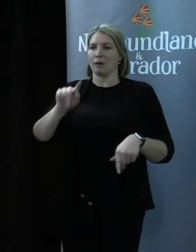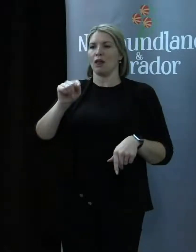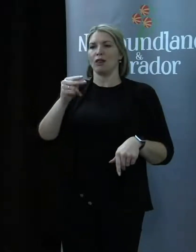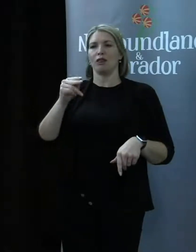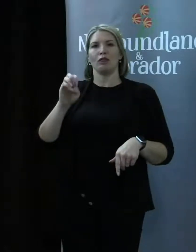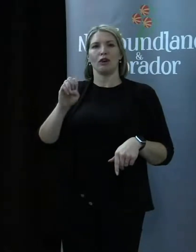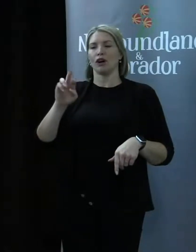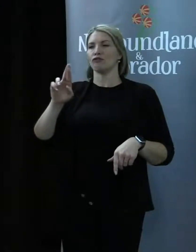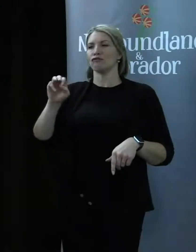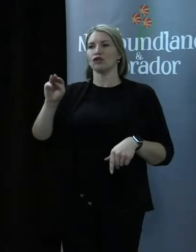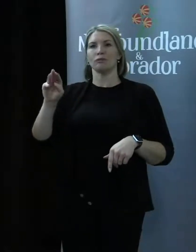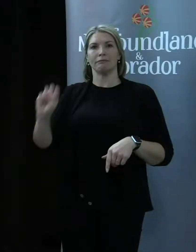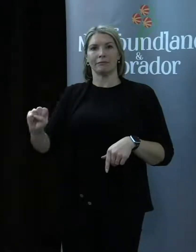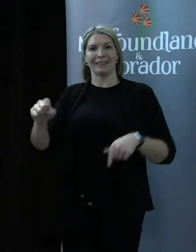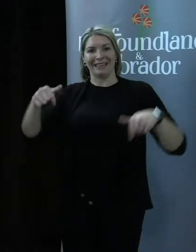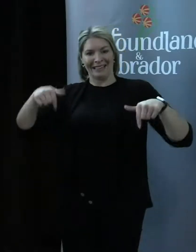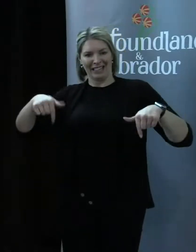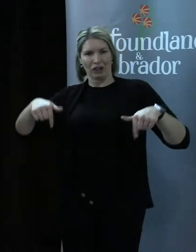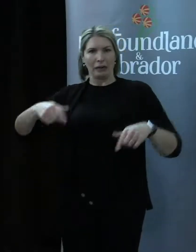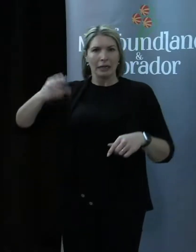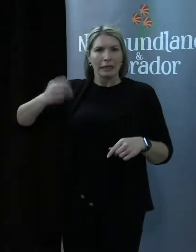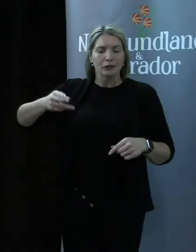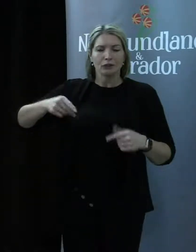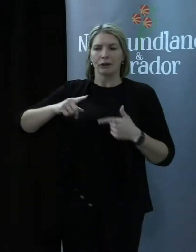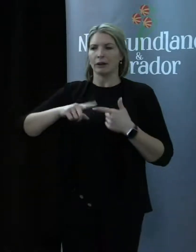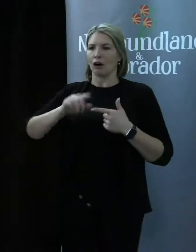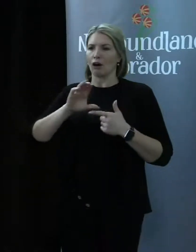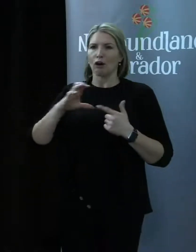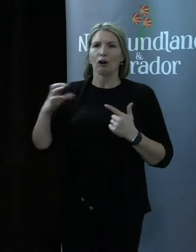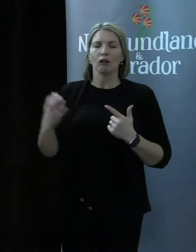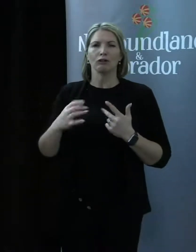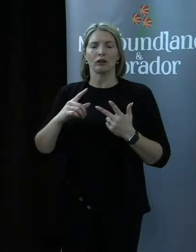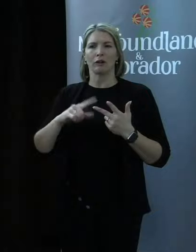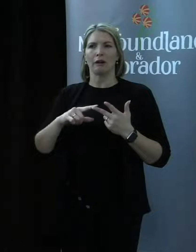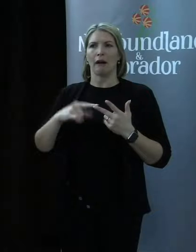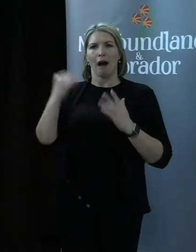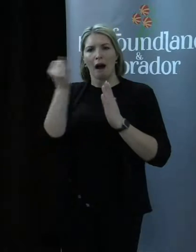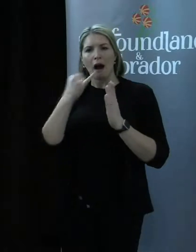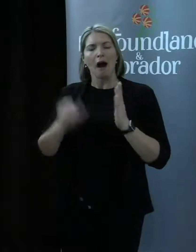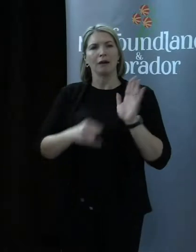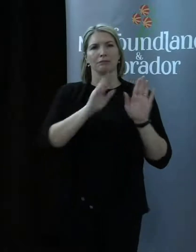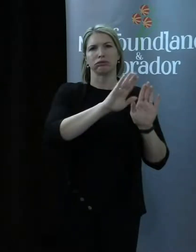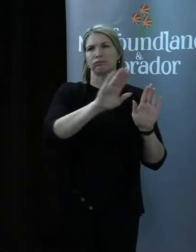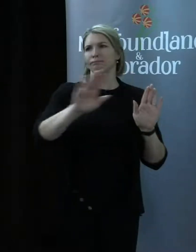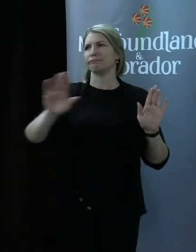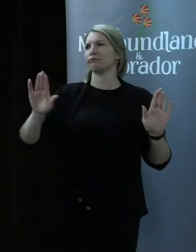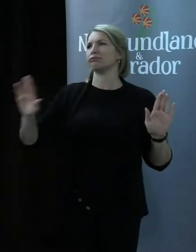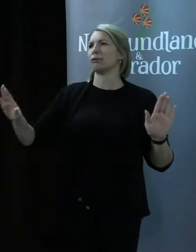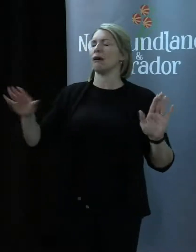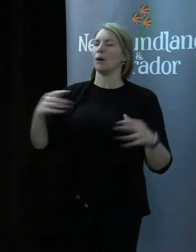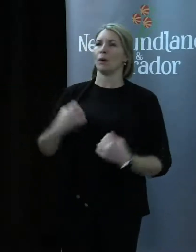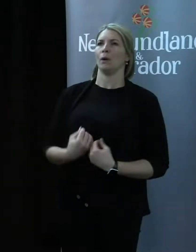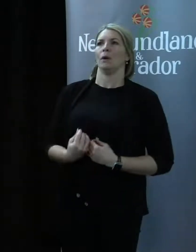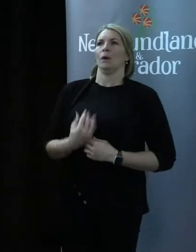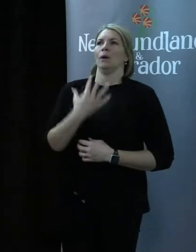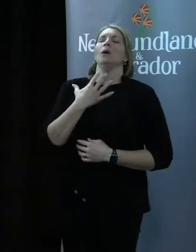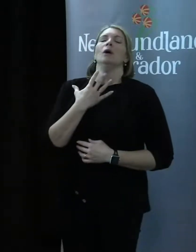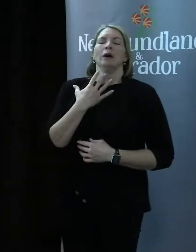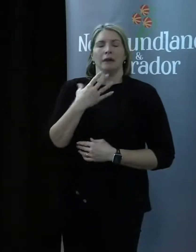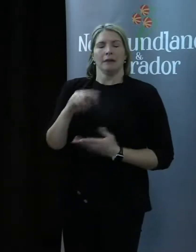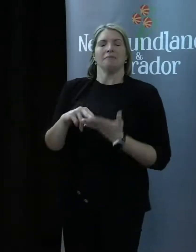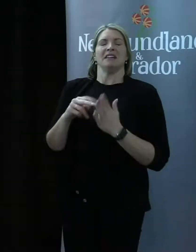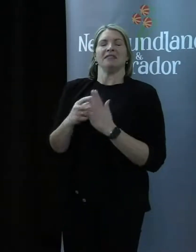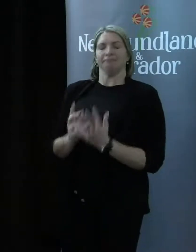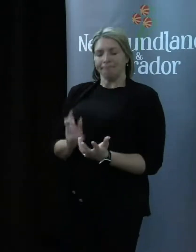history, culture, and stories from across this beautiful province, and I think there is no better place to represent our shared values and goals and